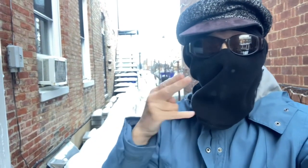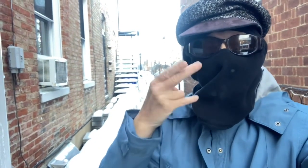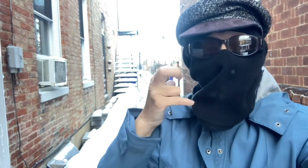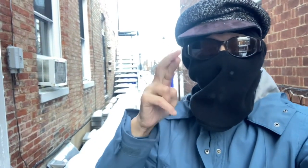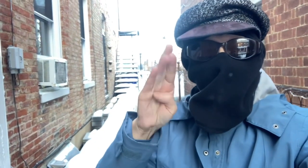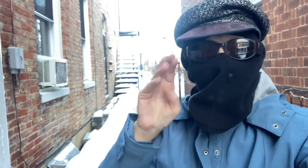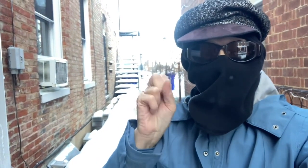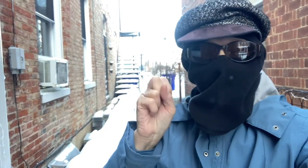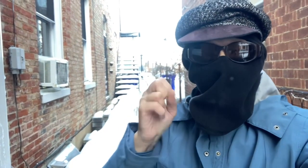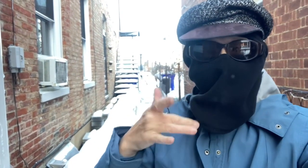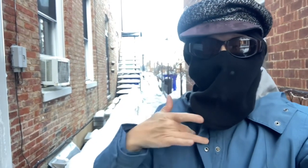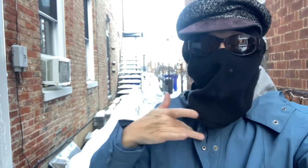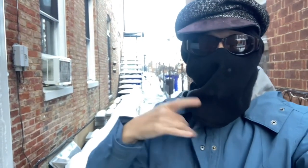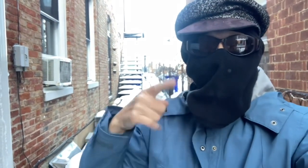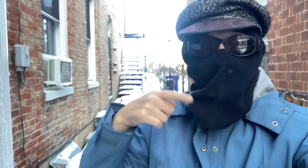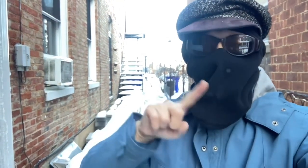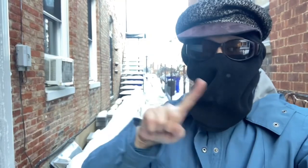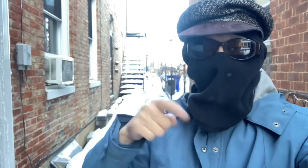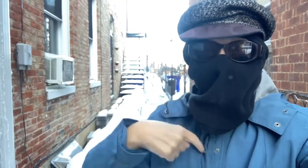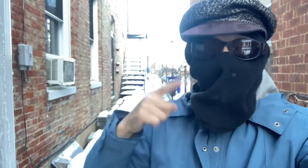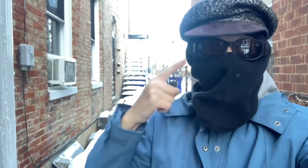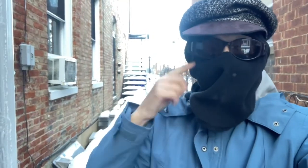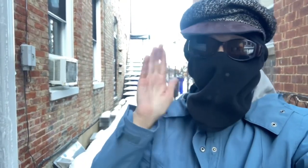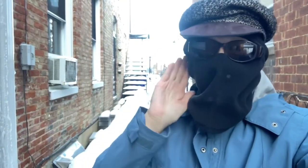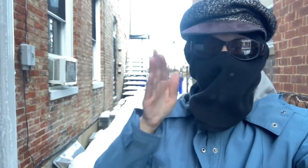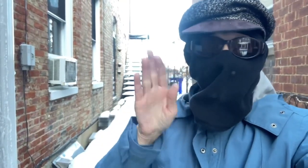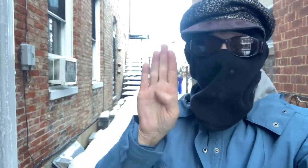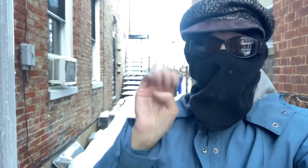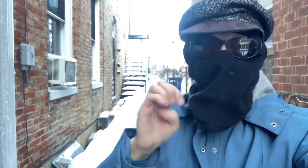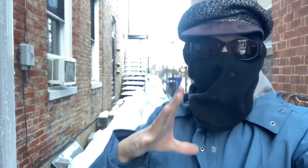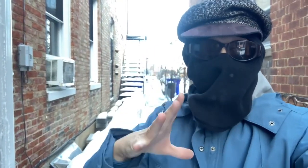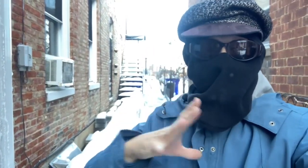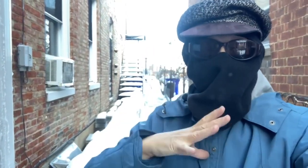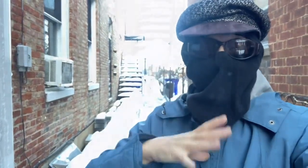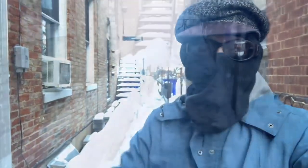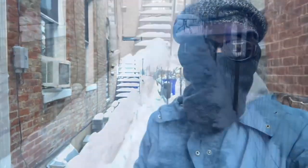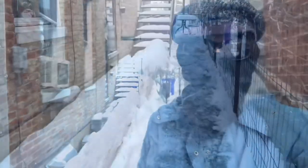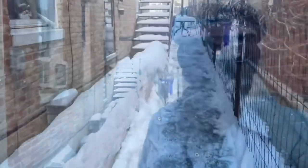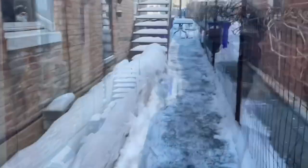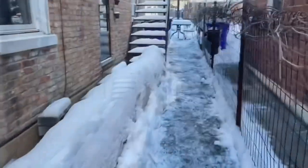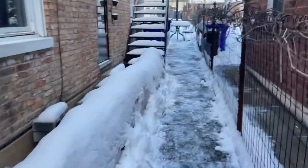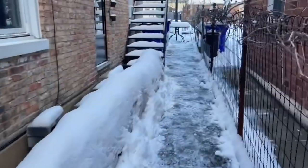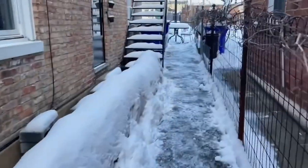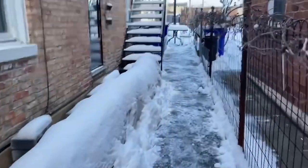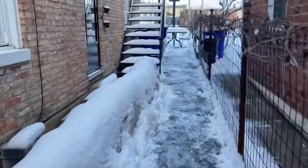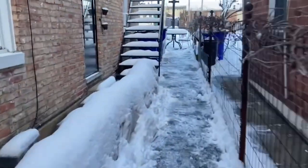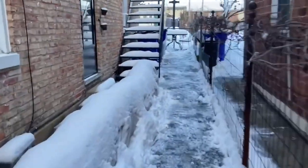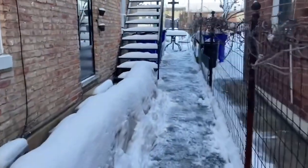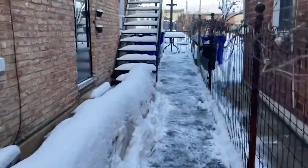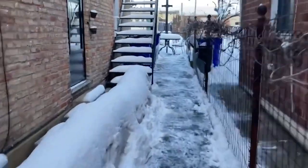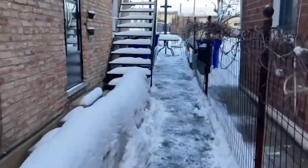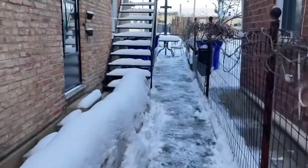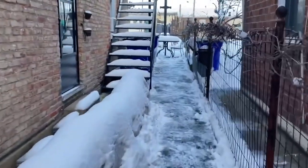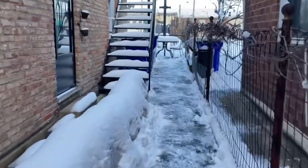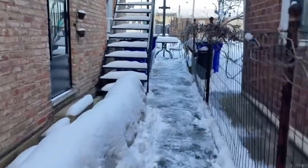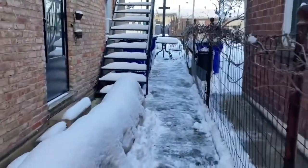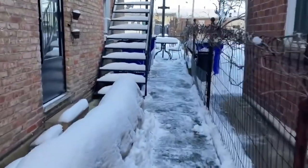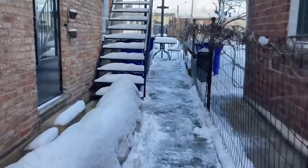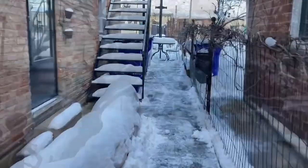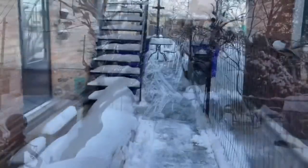good, but I'm a little concerned about the herbs. But I think in this part of the garden, they're going to be